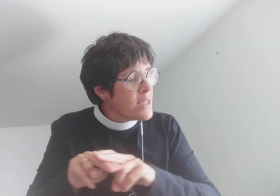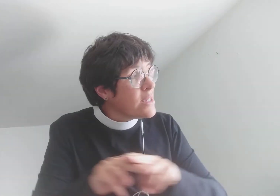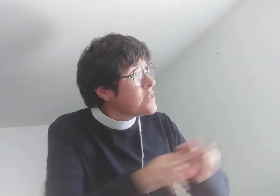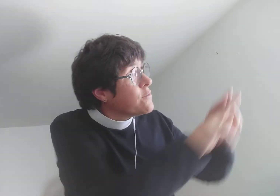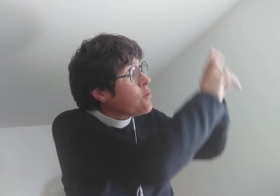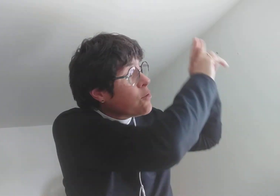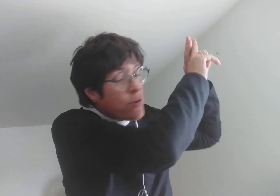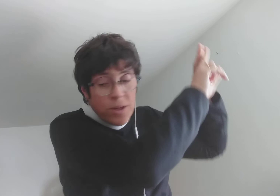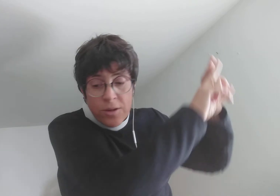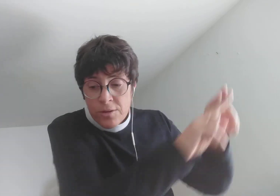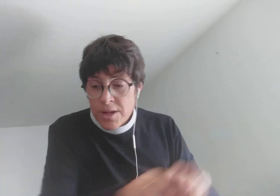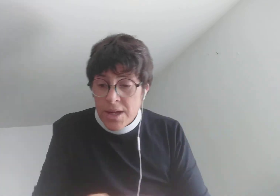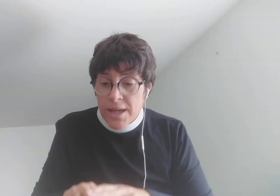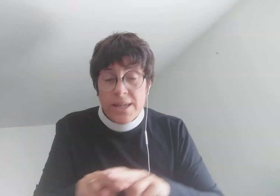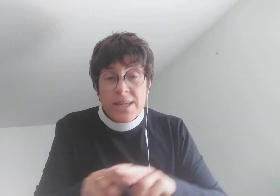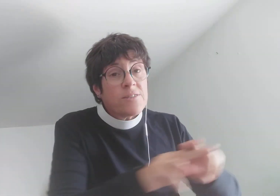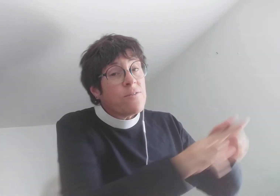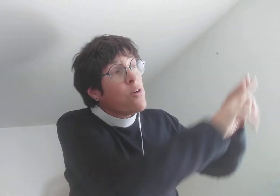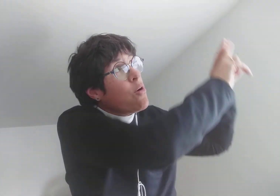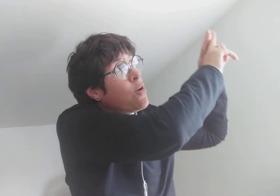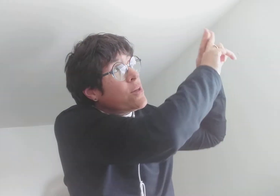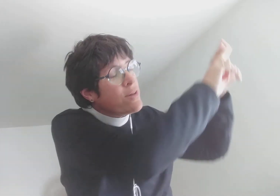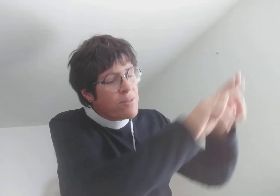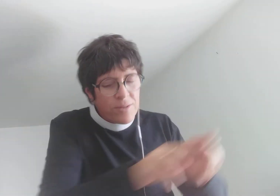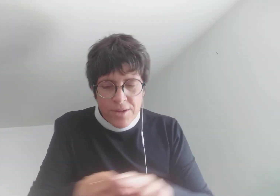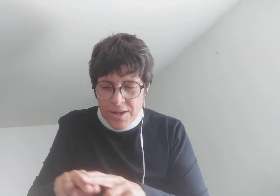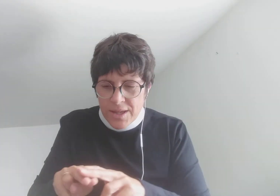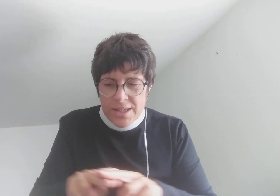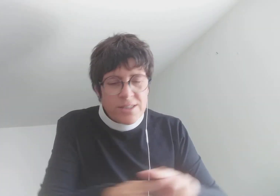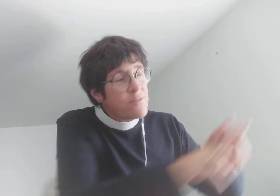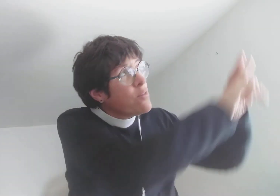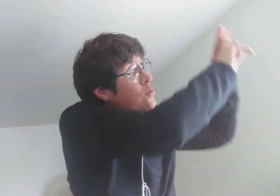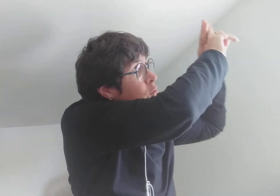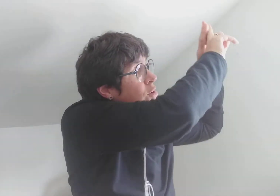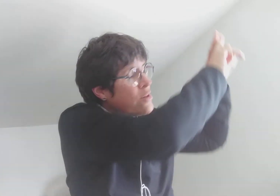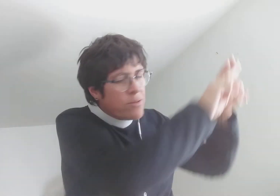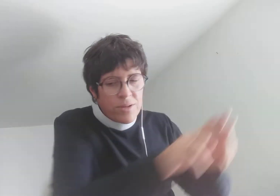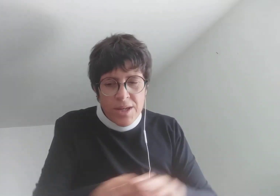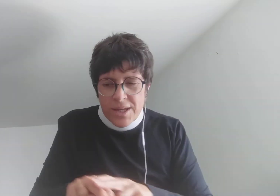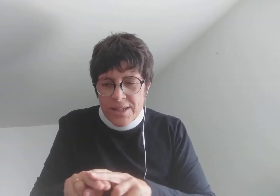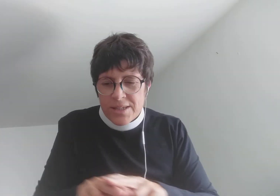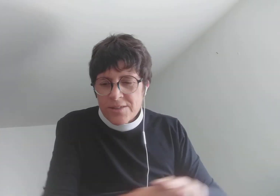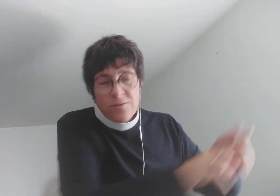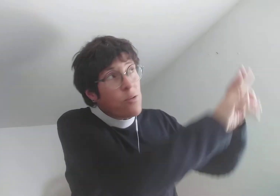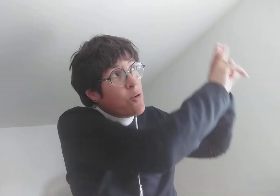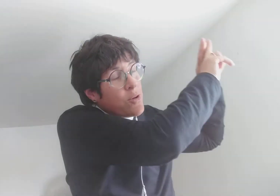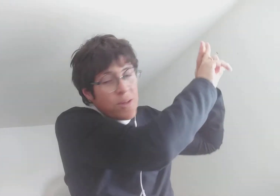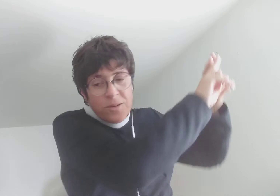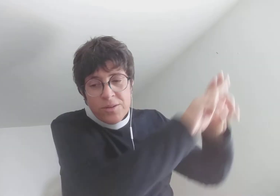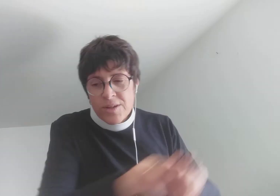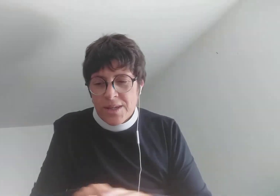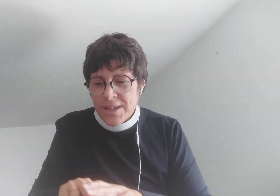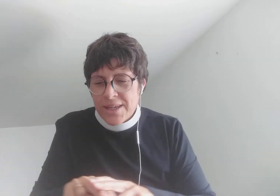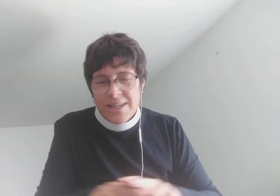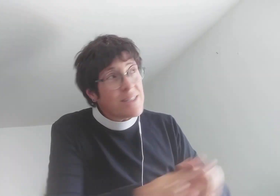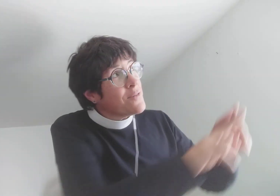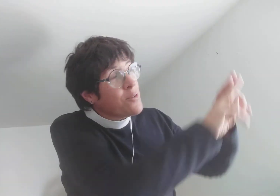is for you, he is for you, he is for you, he is for you, he is for